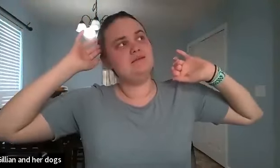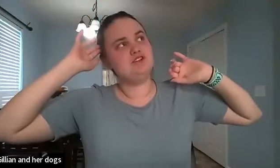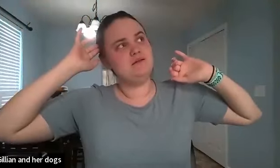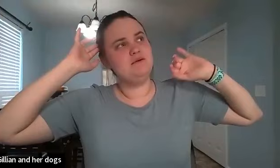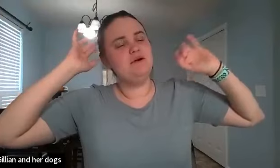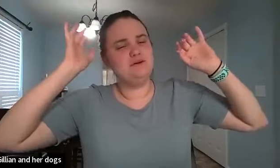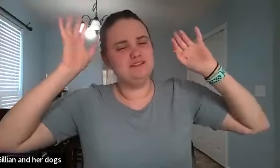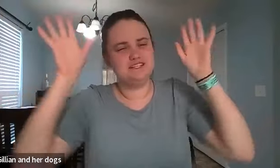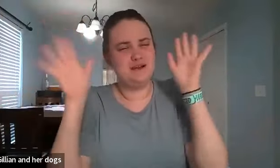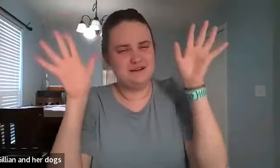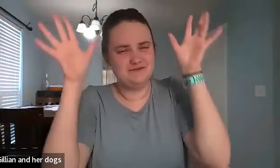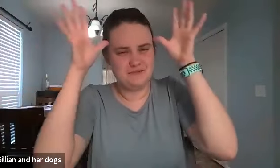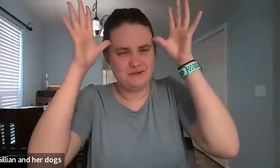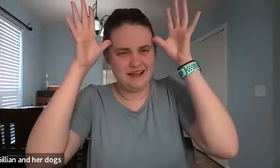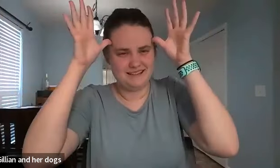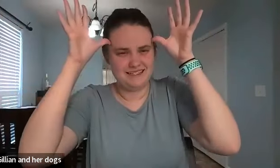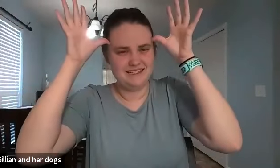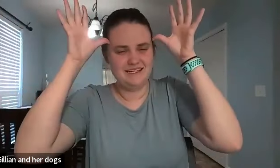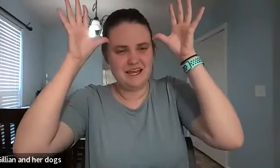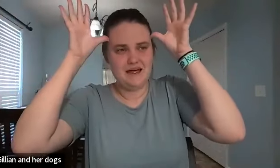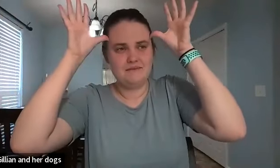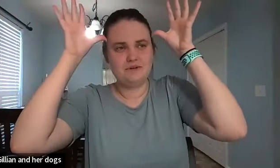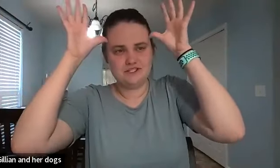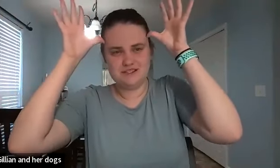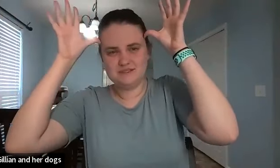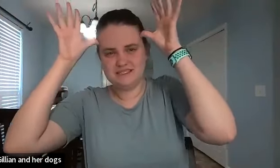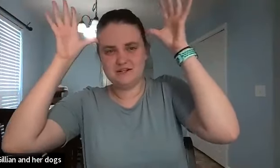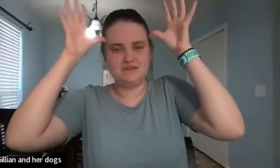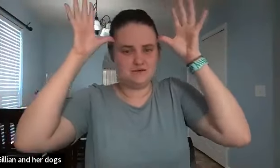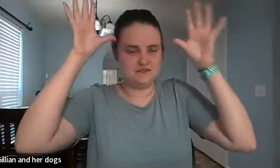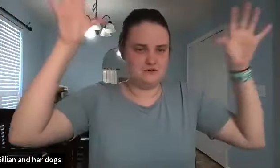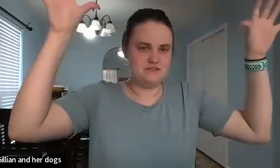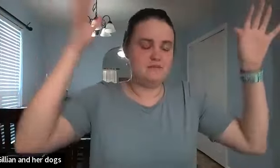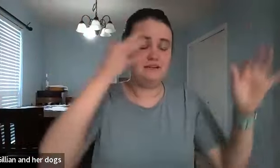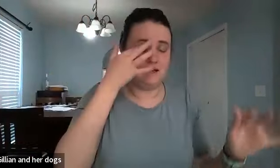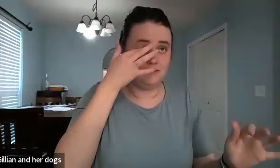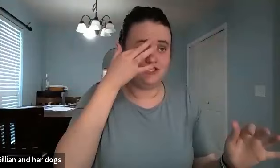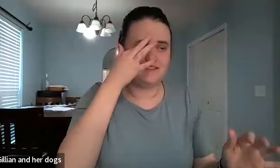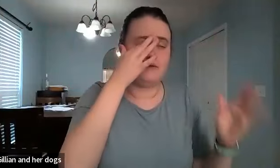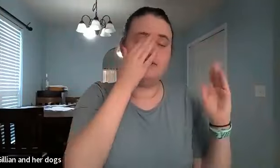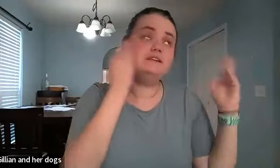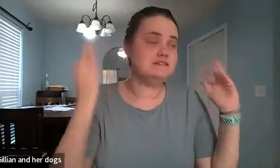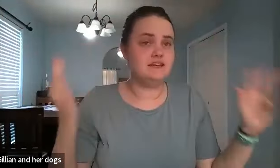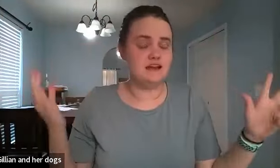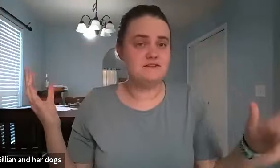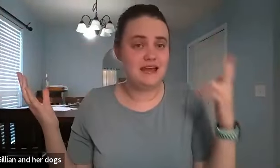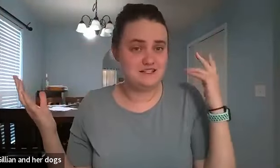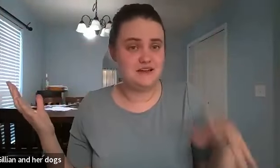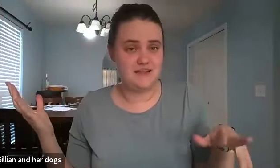I'm trying to remember which one's which. I always flip them on accident. Pretty sure this one's deer, this one's moose. I'm going to double check that once again. I feel like I had to do that last